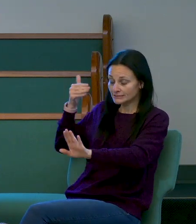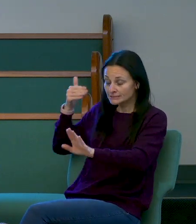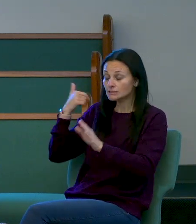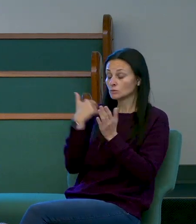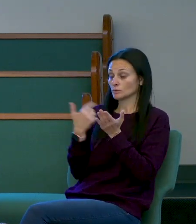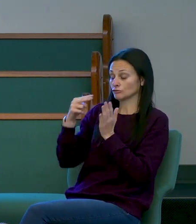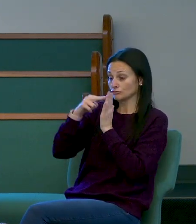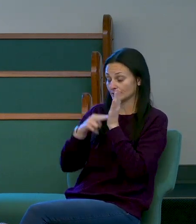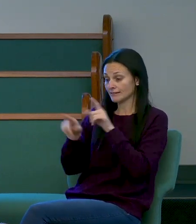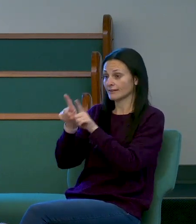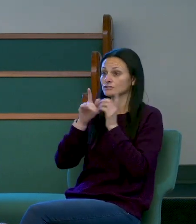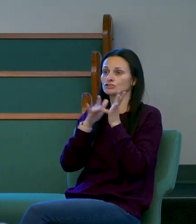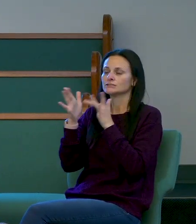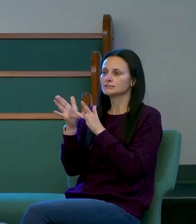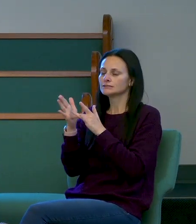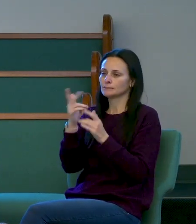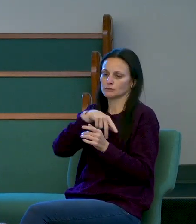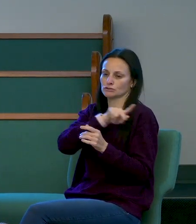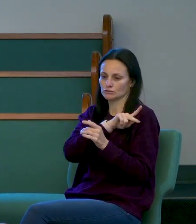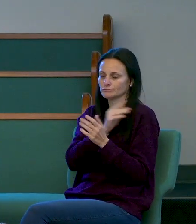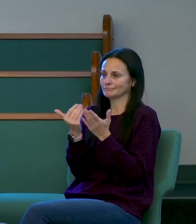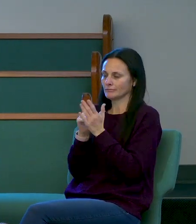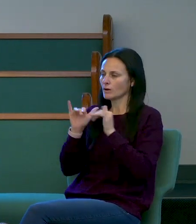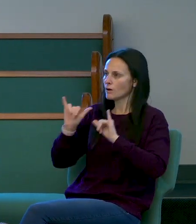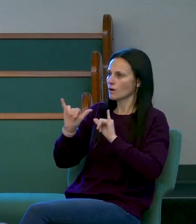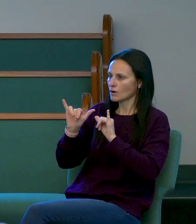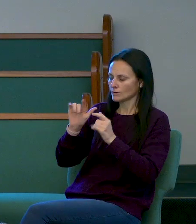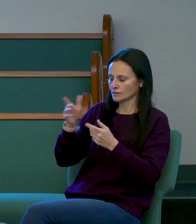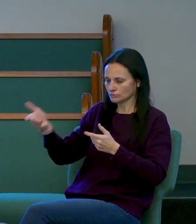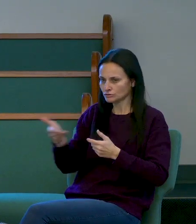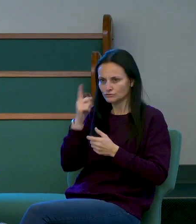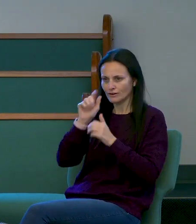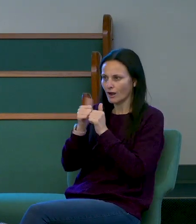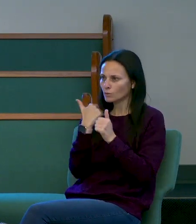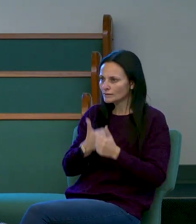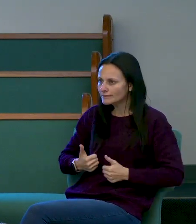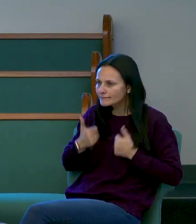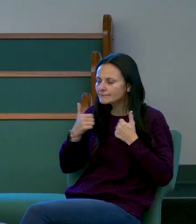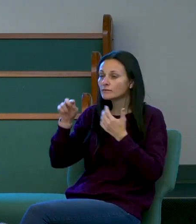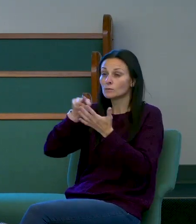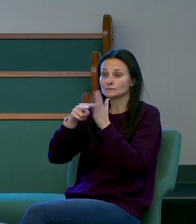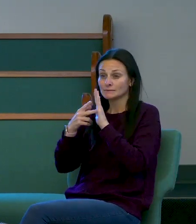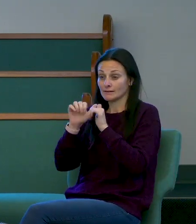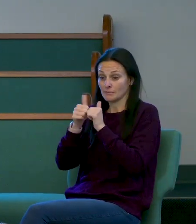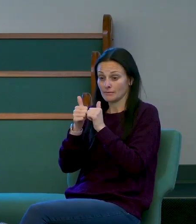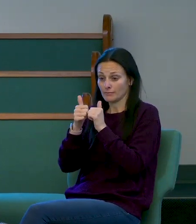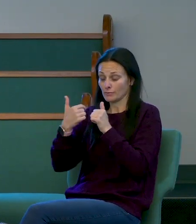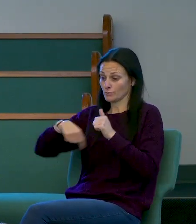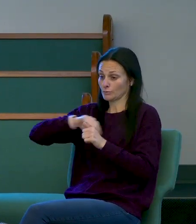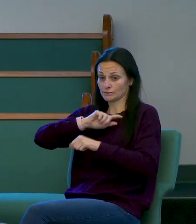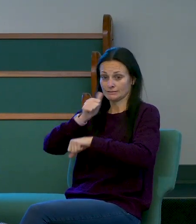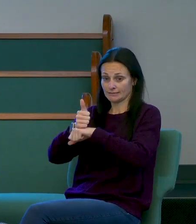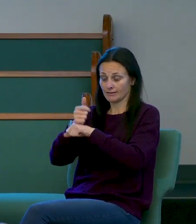Jesus' personal reorientation to how we live. What does it mean about how we are set